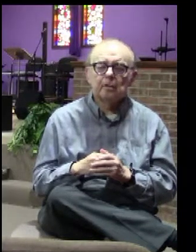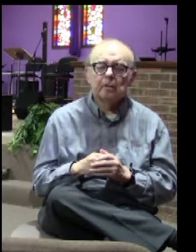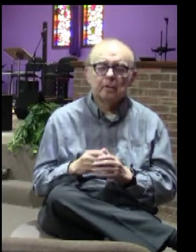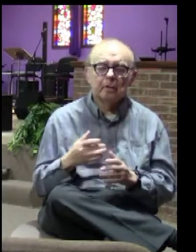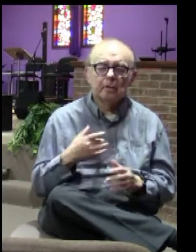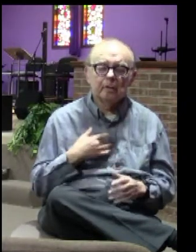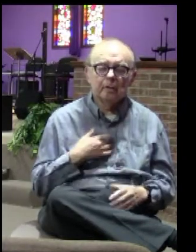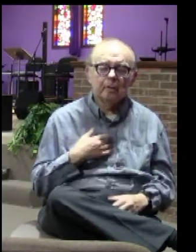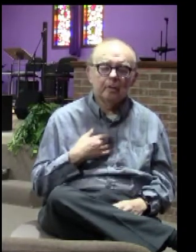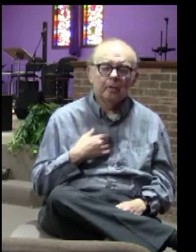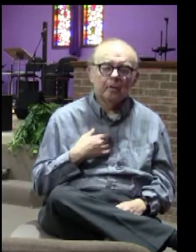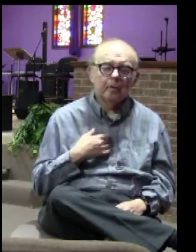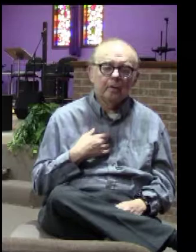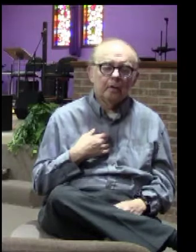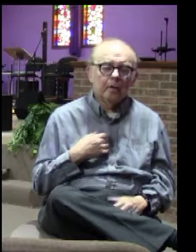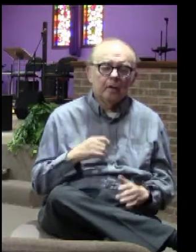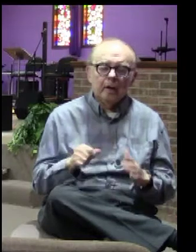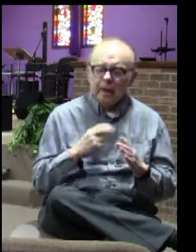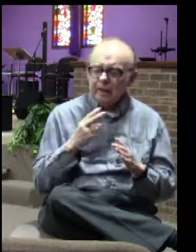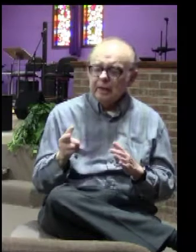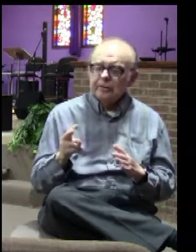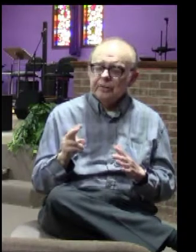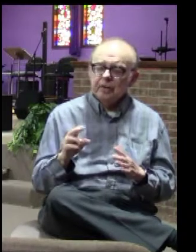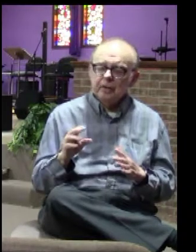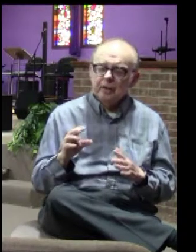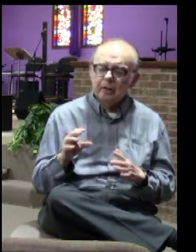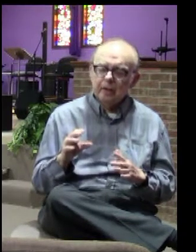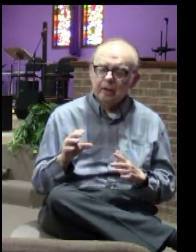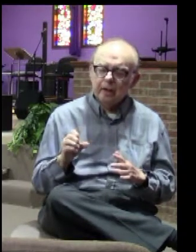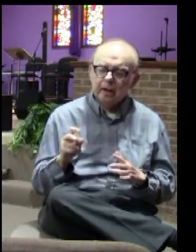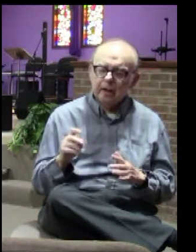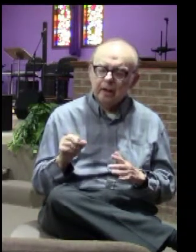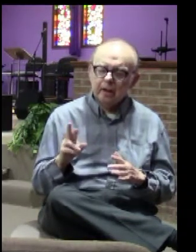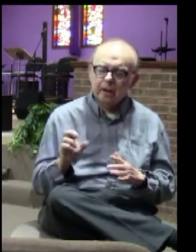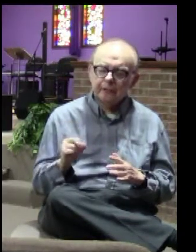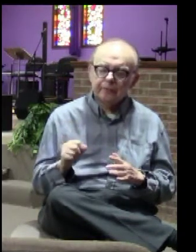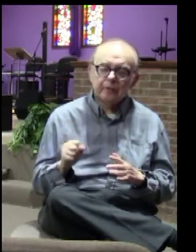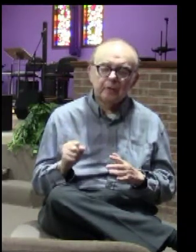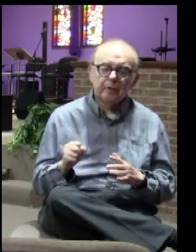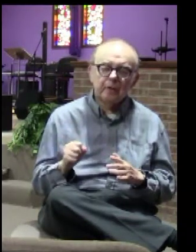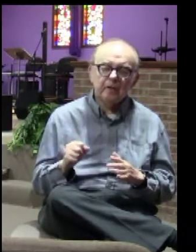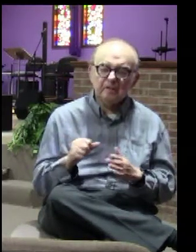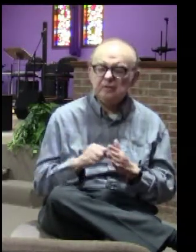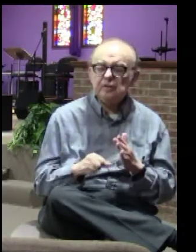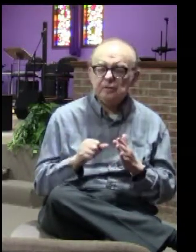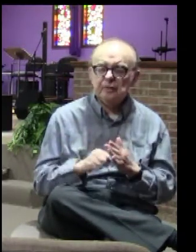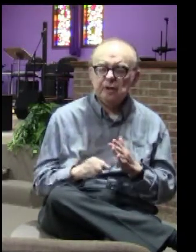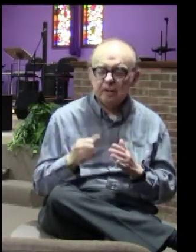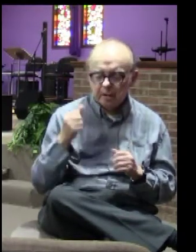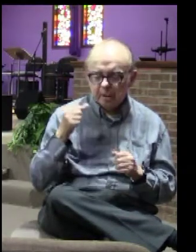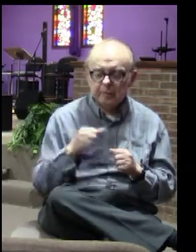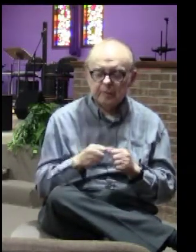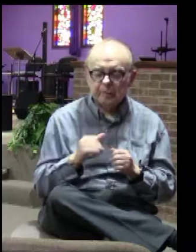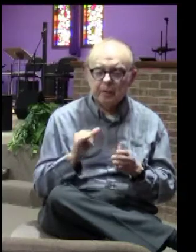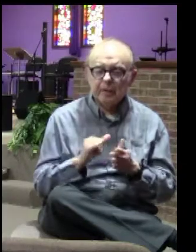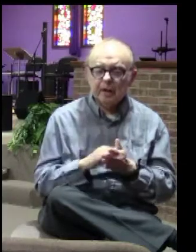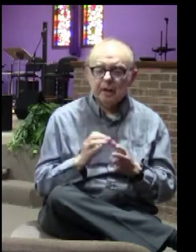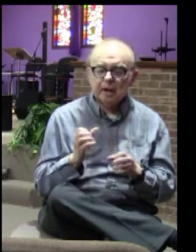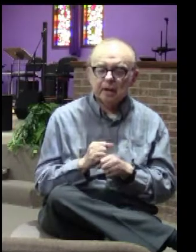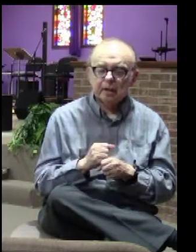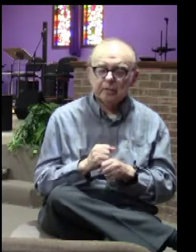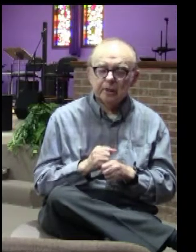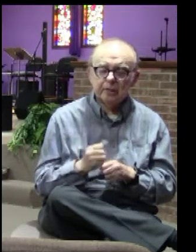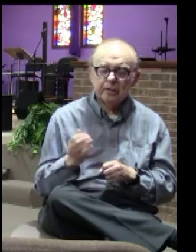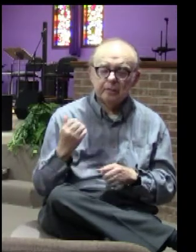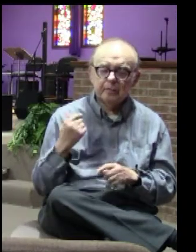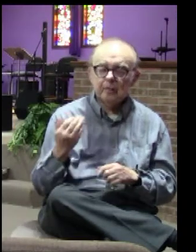I've got operations and I look at those scars and I can tell you exactly when I got those. They're constant reminders of